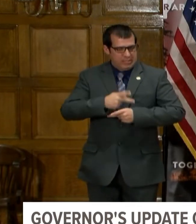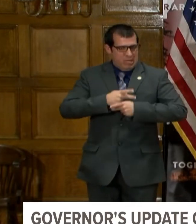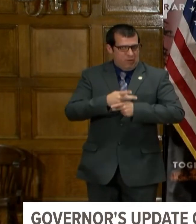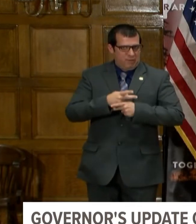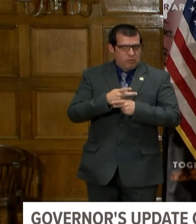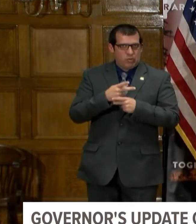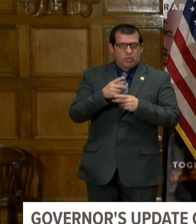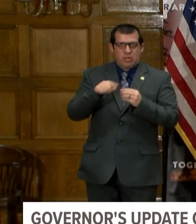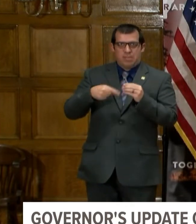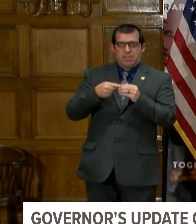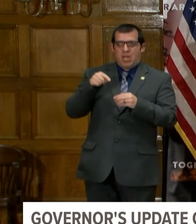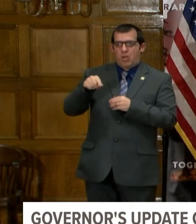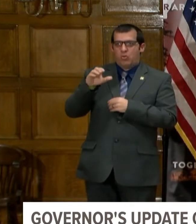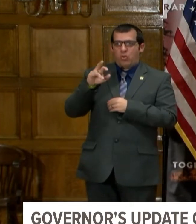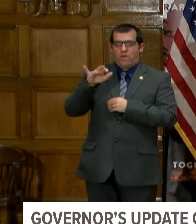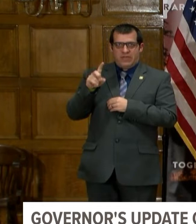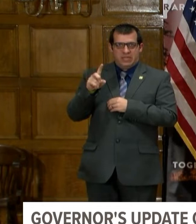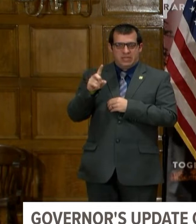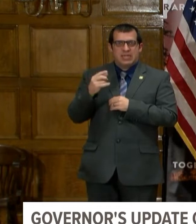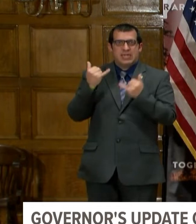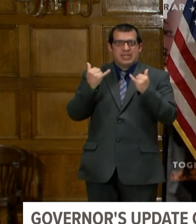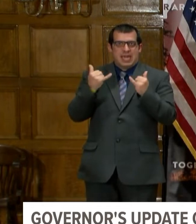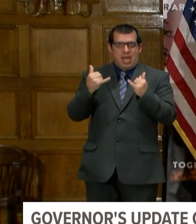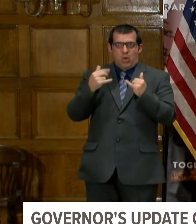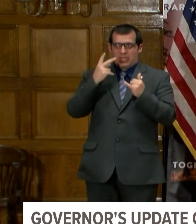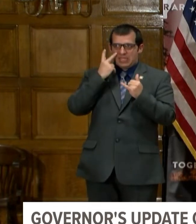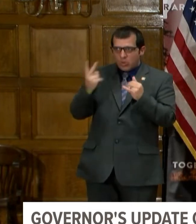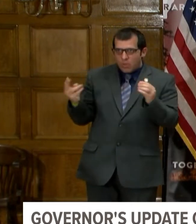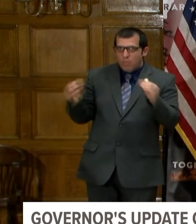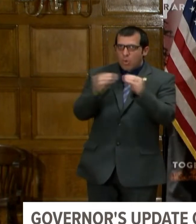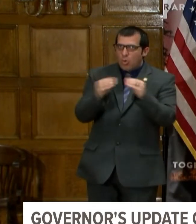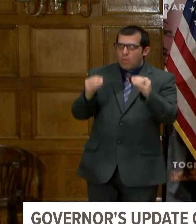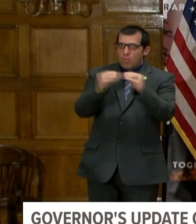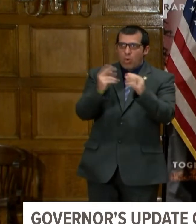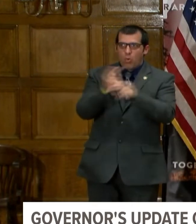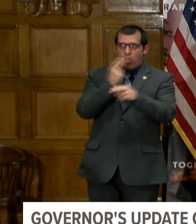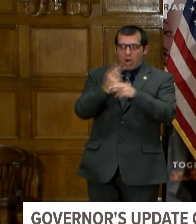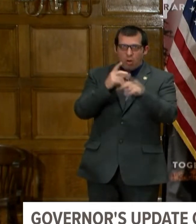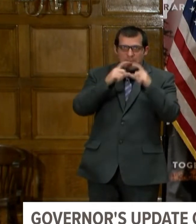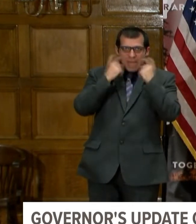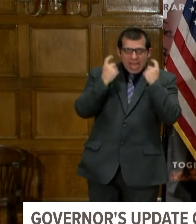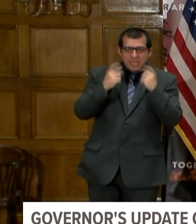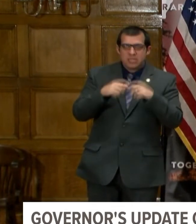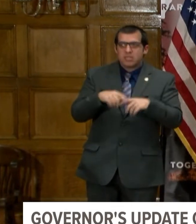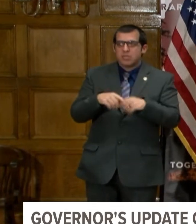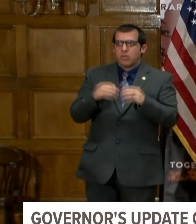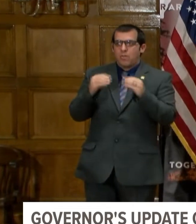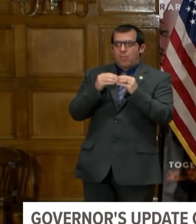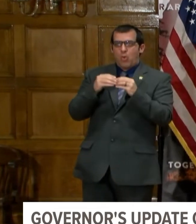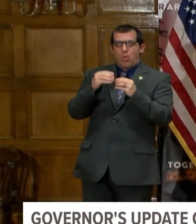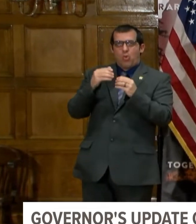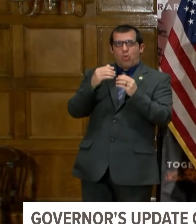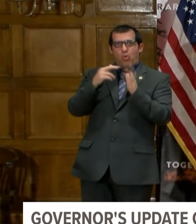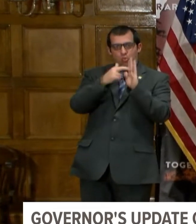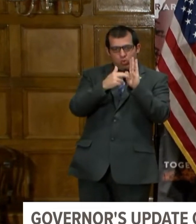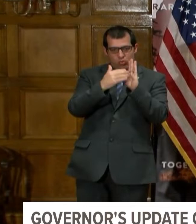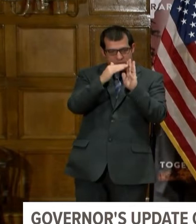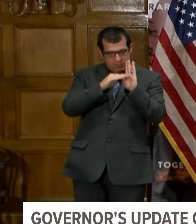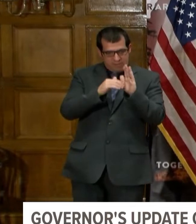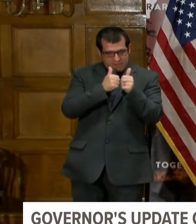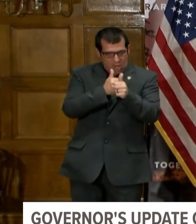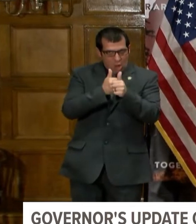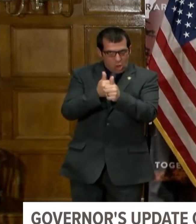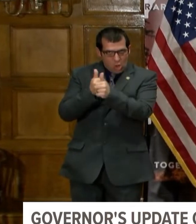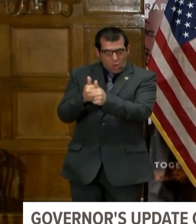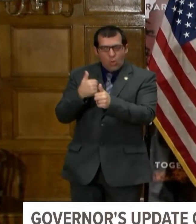COVID. There is more consistent masking, there's more consistent following of guidelines, and we